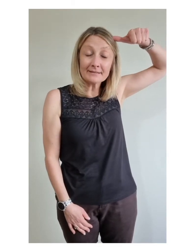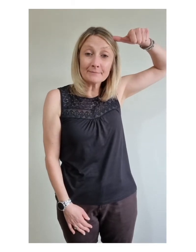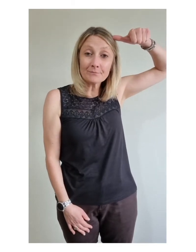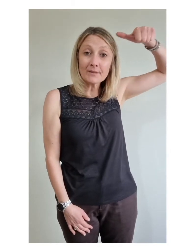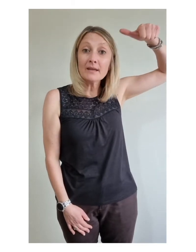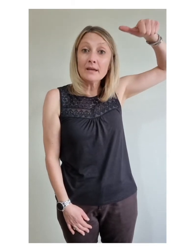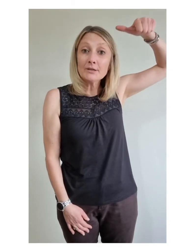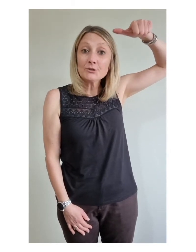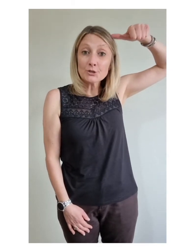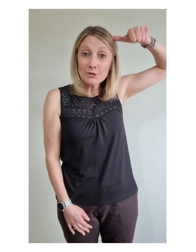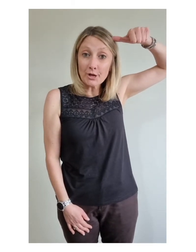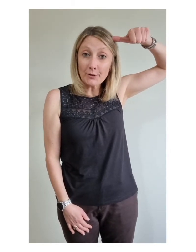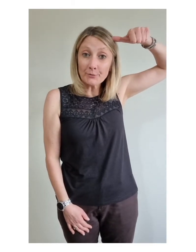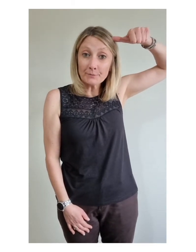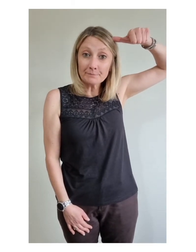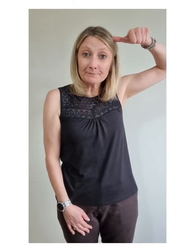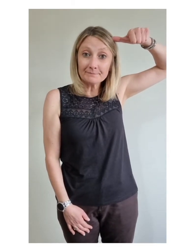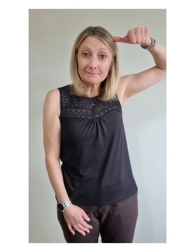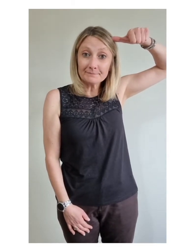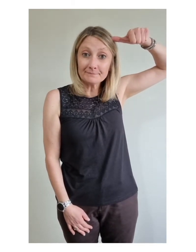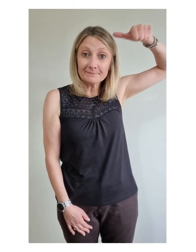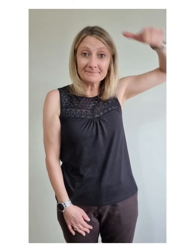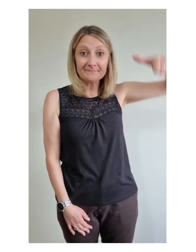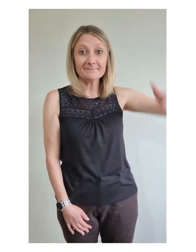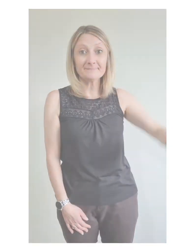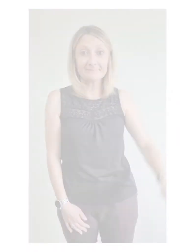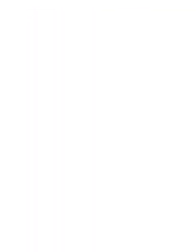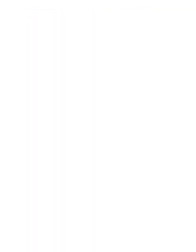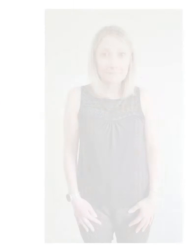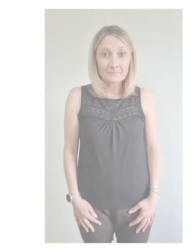head. To know.